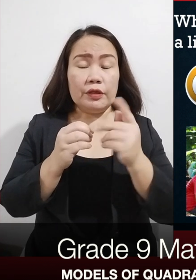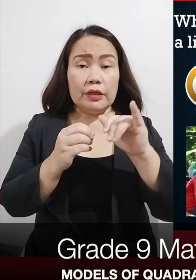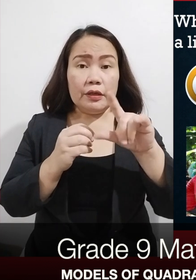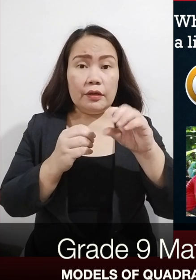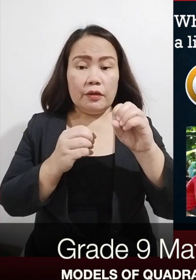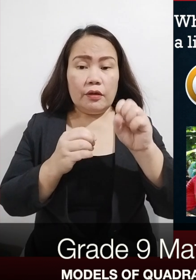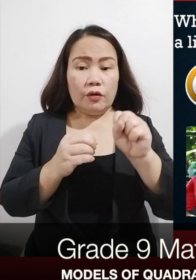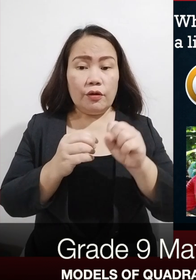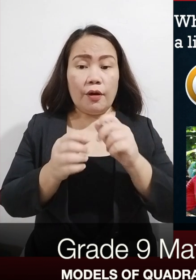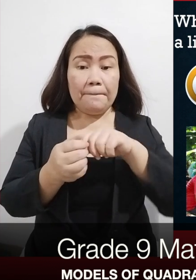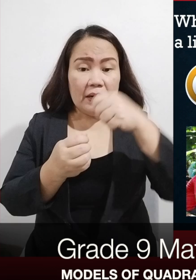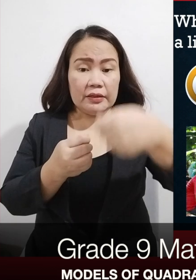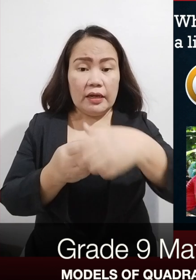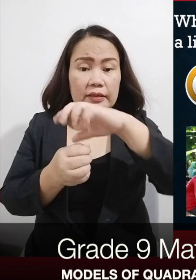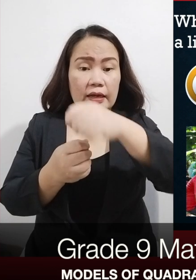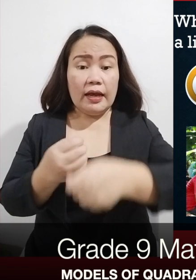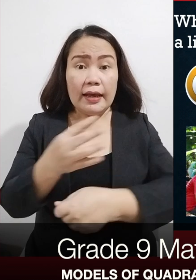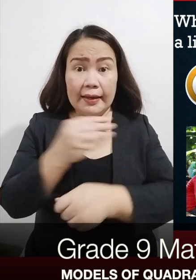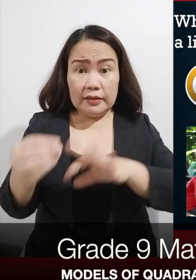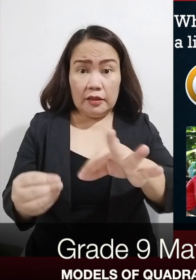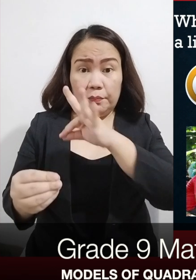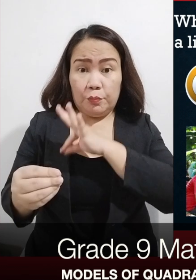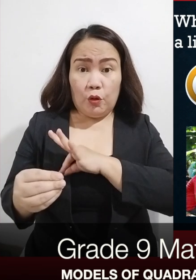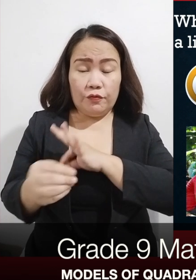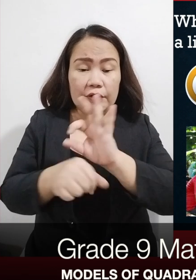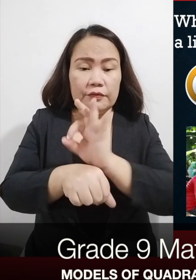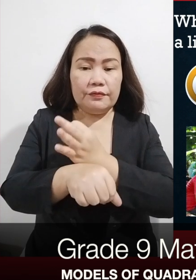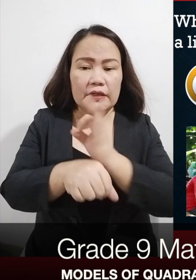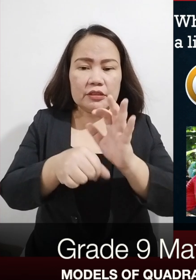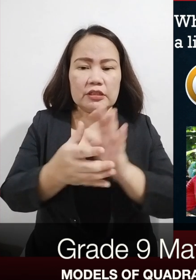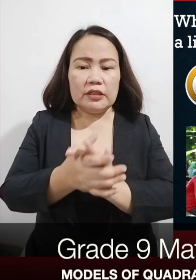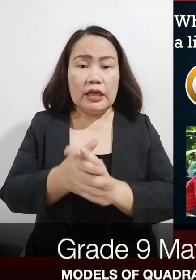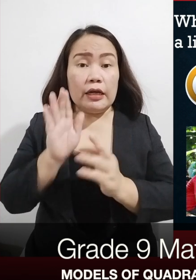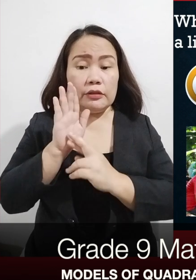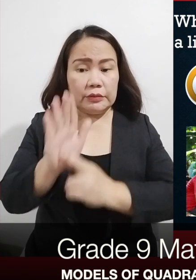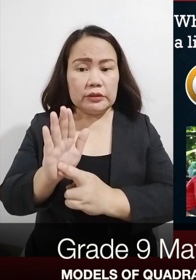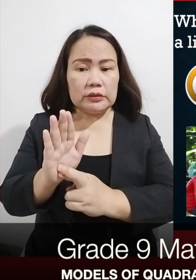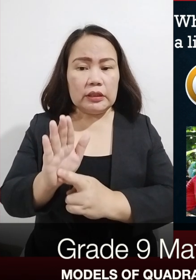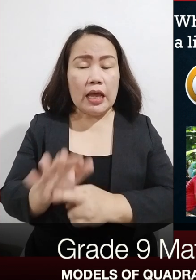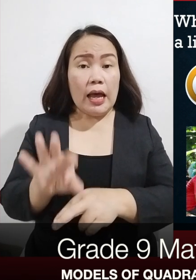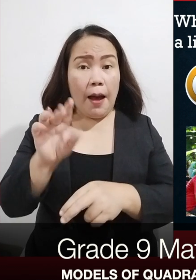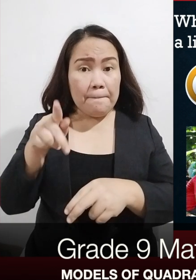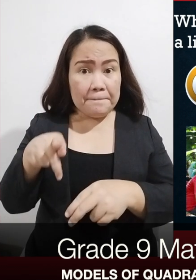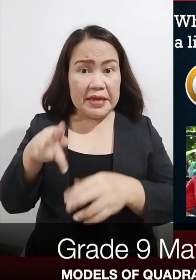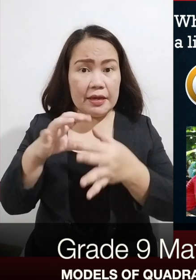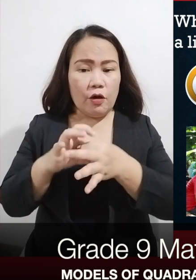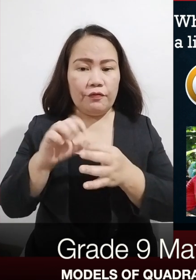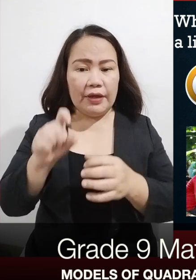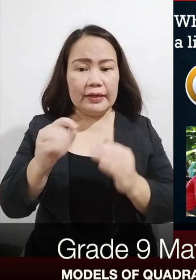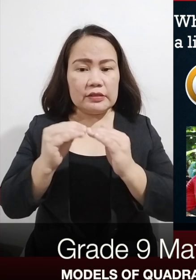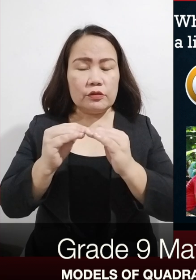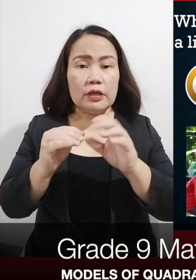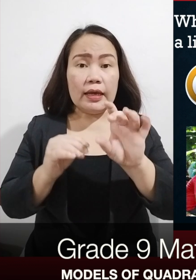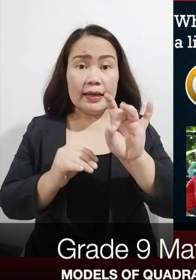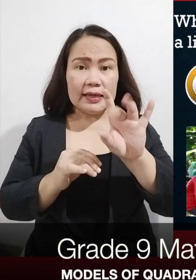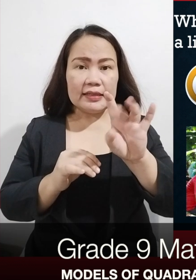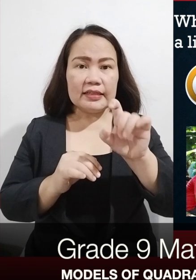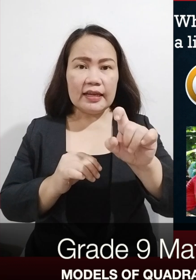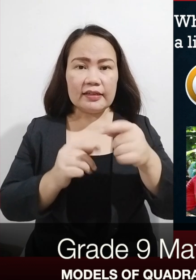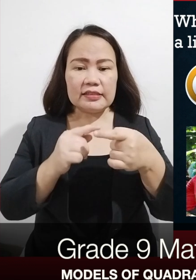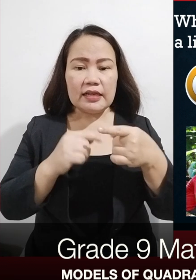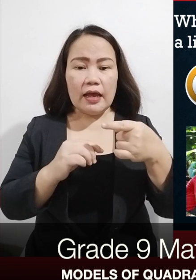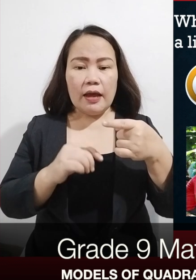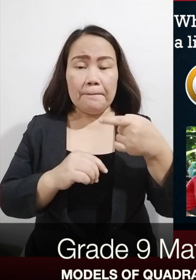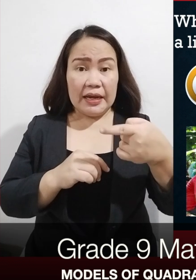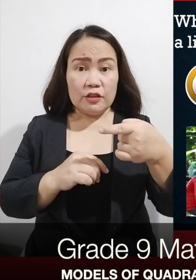profit function. So, yung profit function ko, nirepresent ko siya as P of X, is equal to 18x